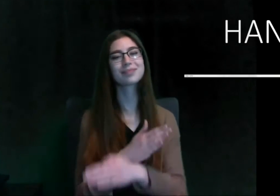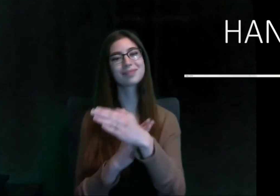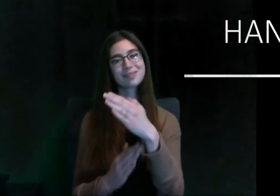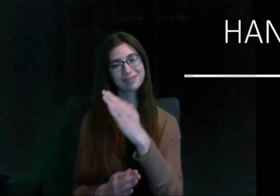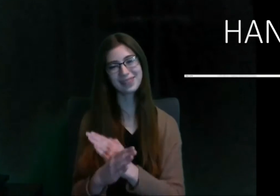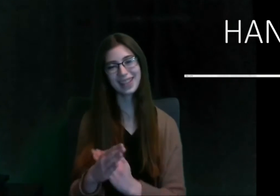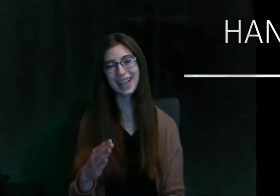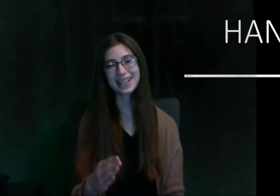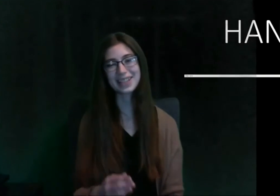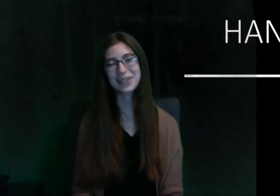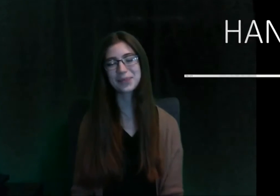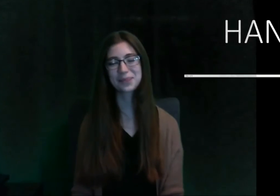Hand.